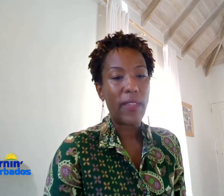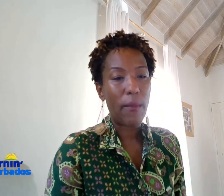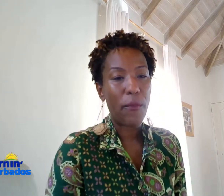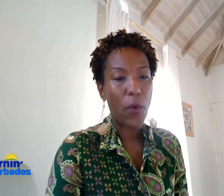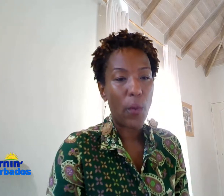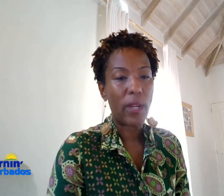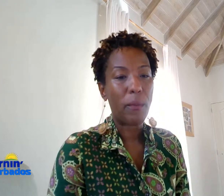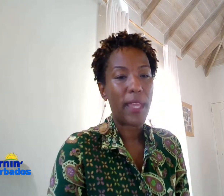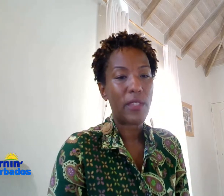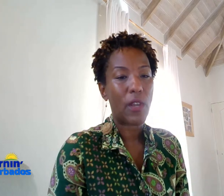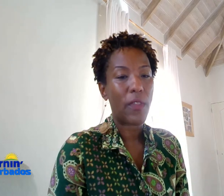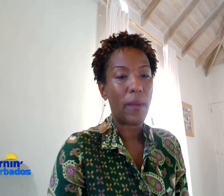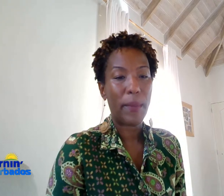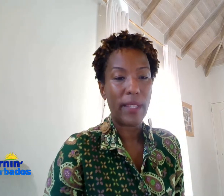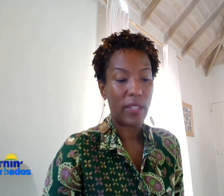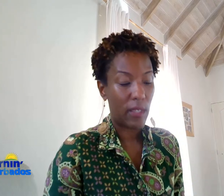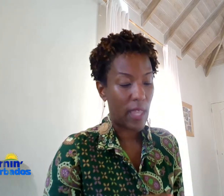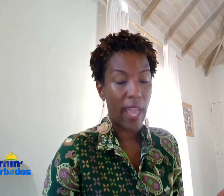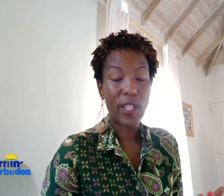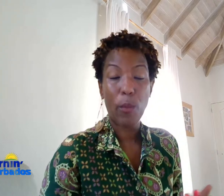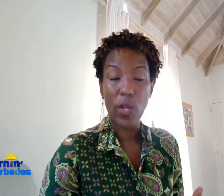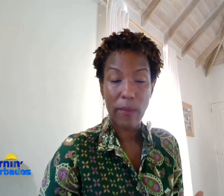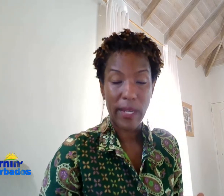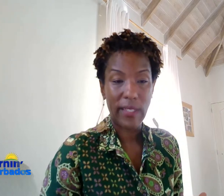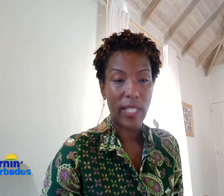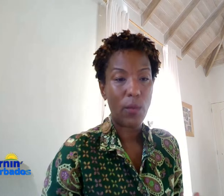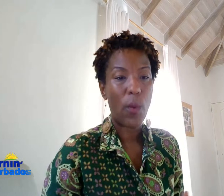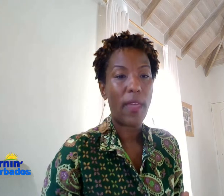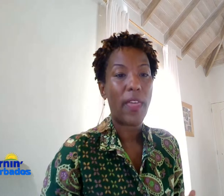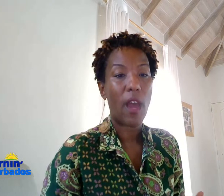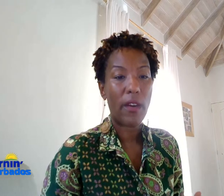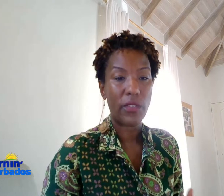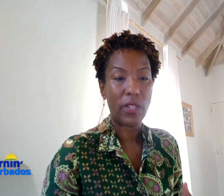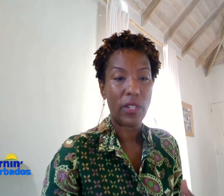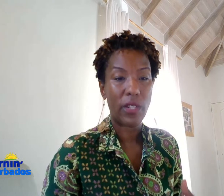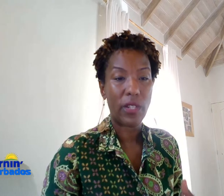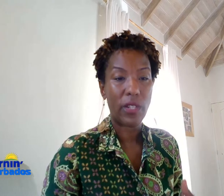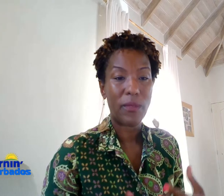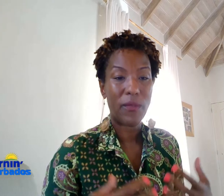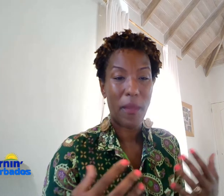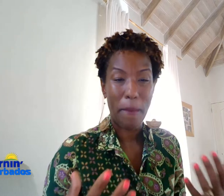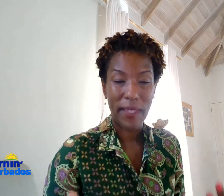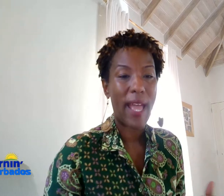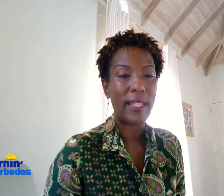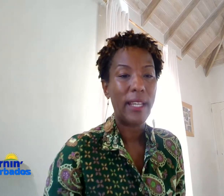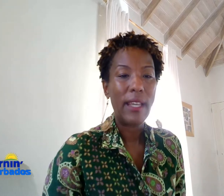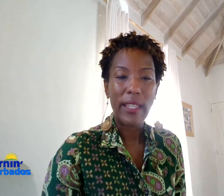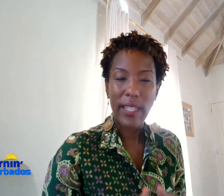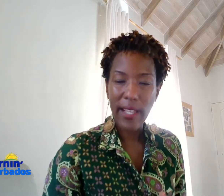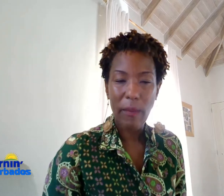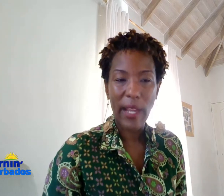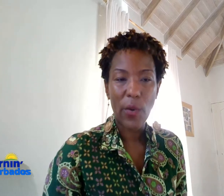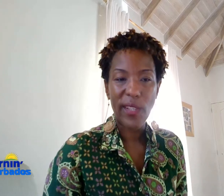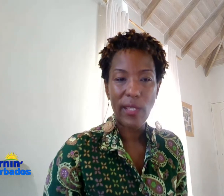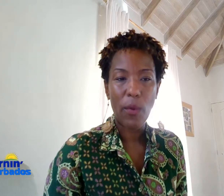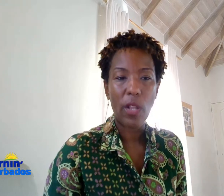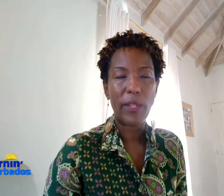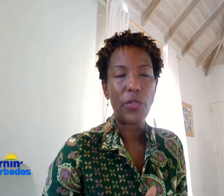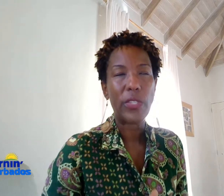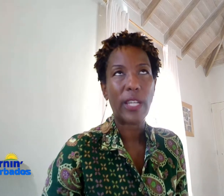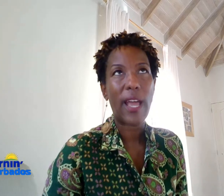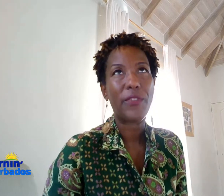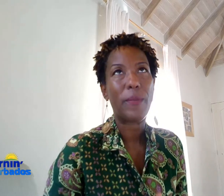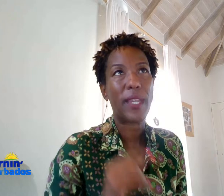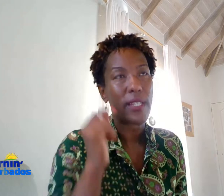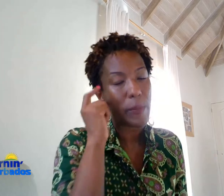So bringing them forward based on their ability, their exportability, where they are in terms of their big plan. Yes, micro and